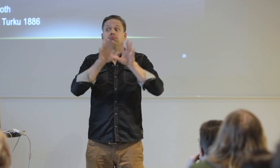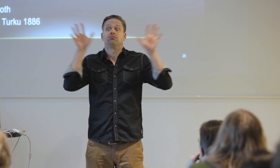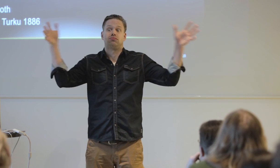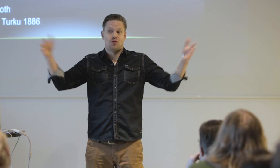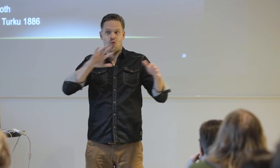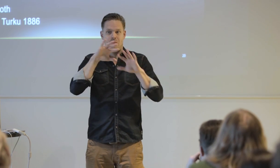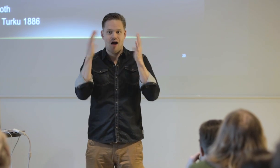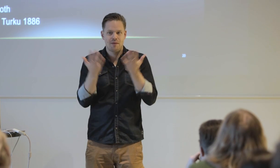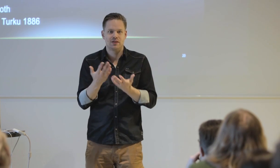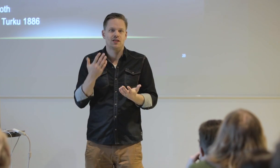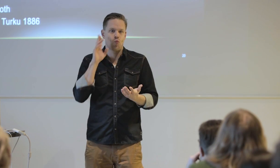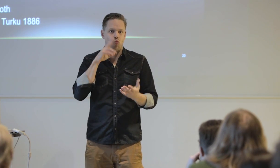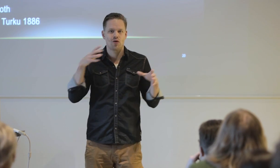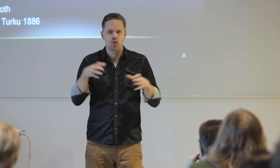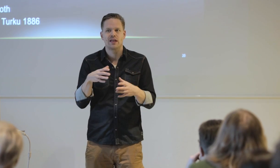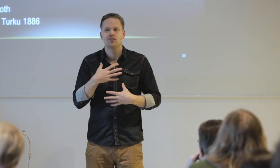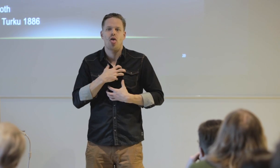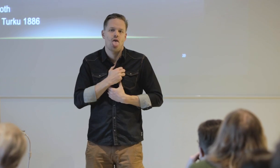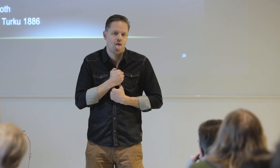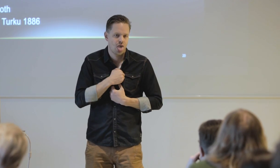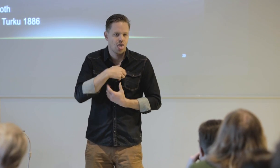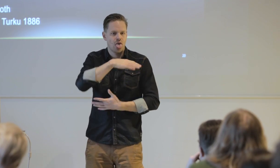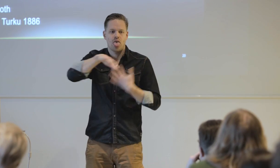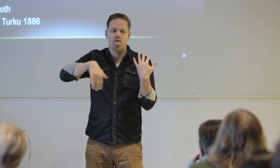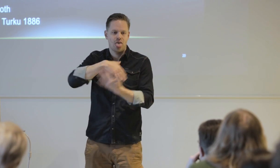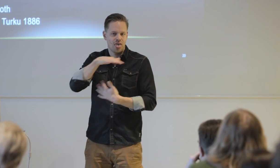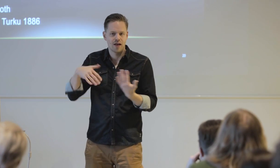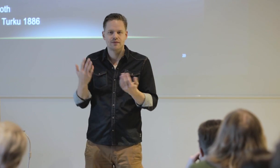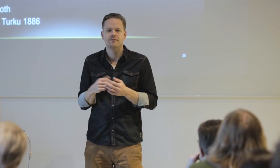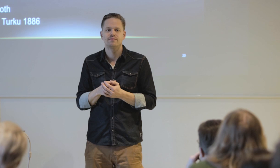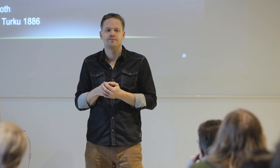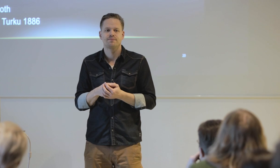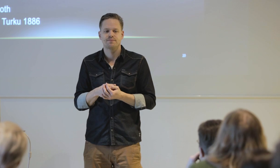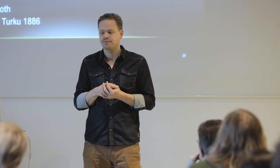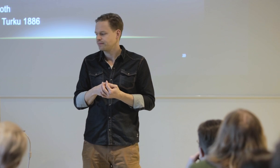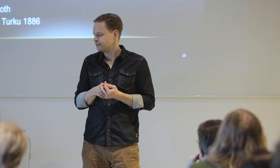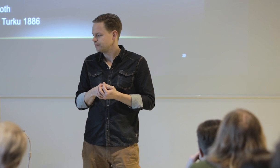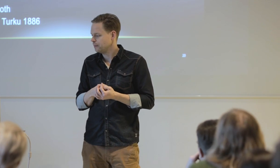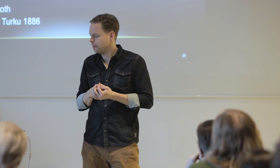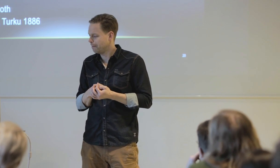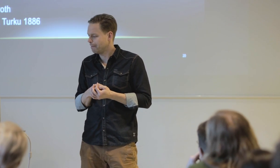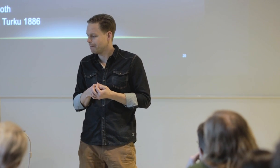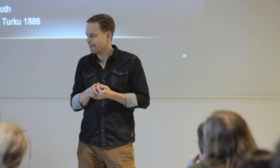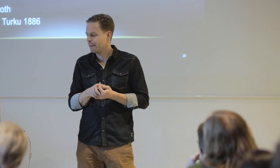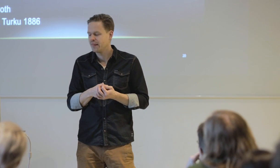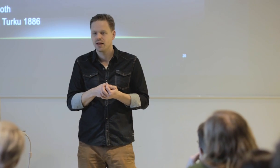So that had a huge impact on the world, on the deaf communities throughout the world, and we were really suffering at that